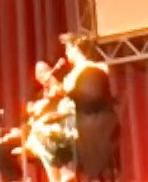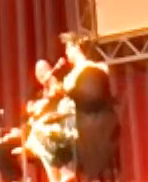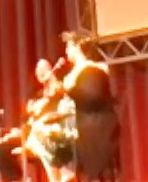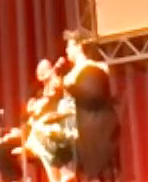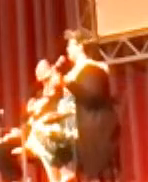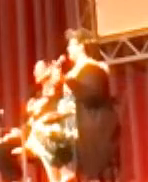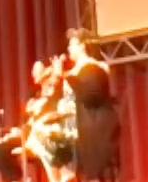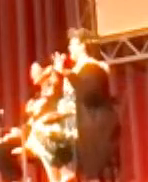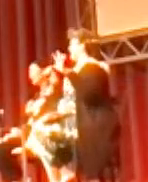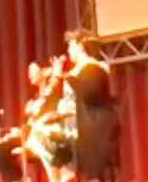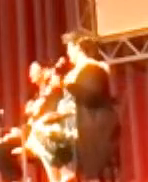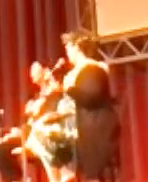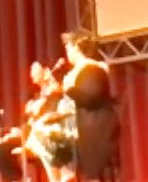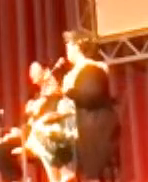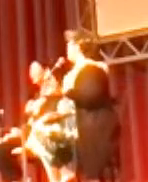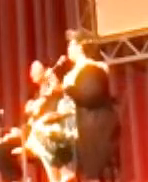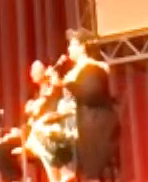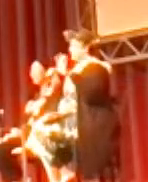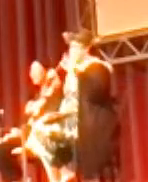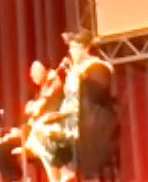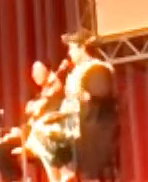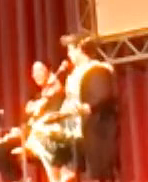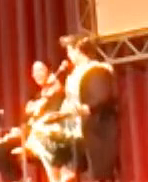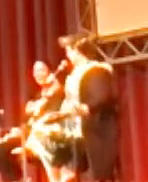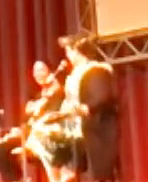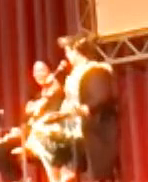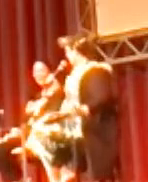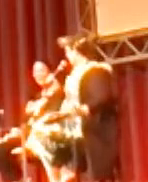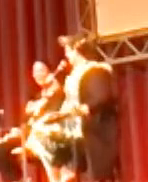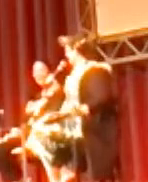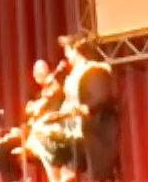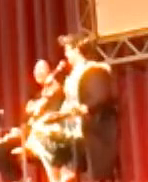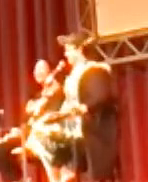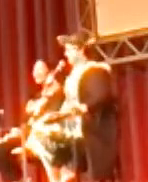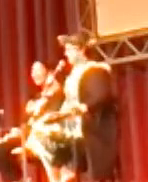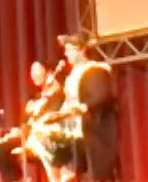invite. And then we looked at the budget again.